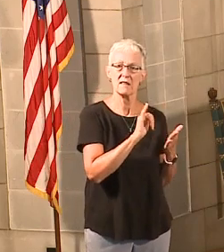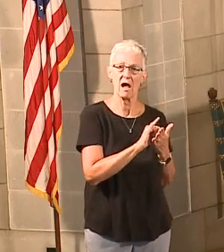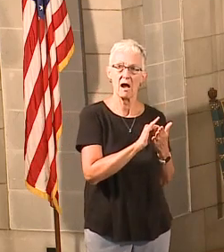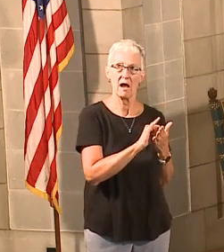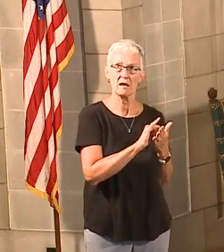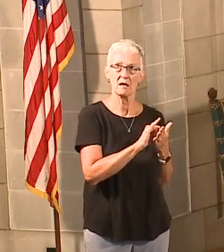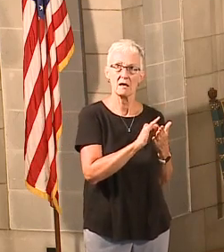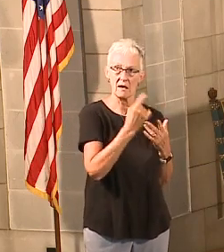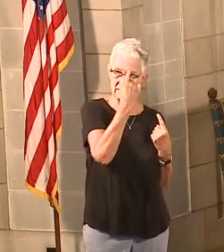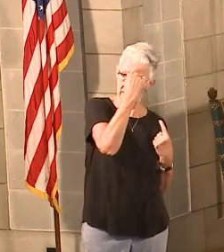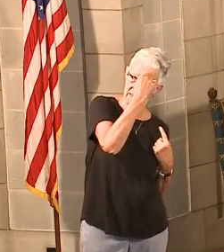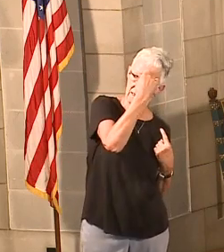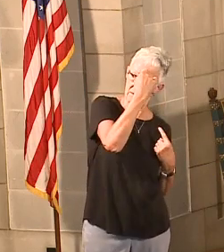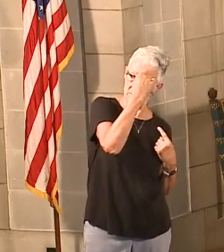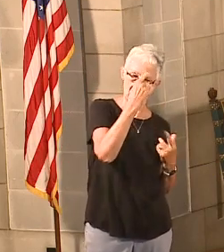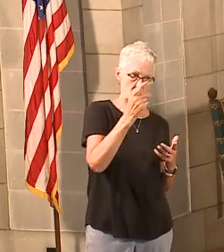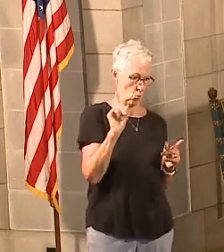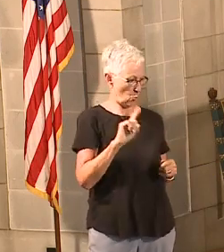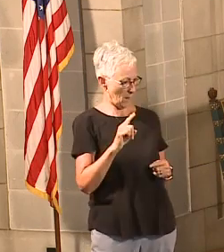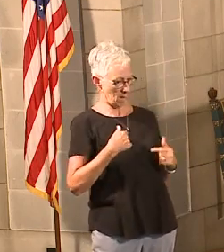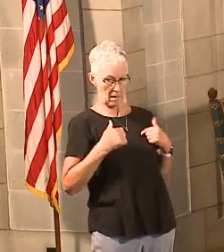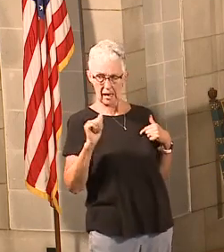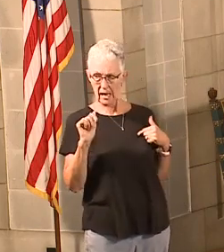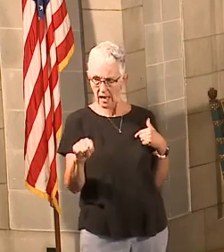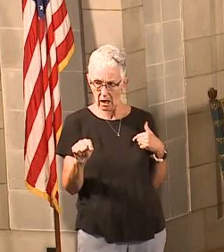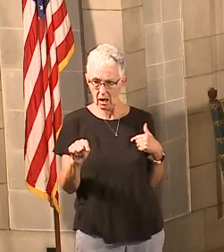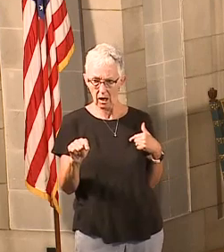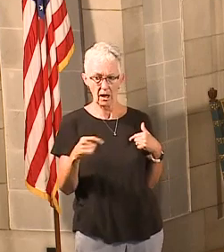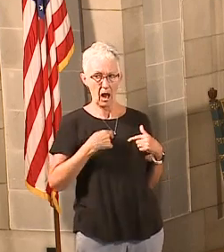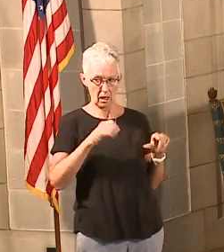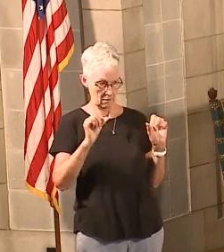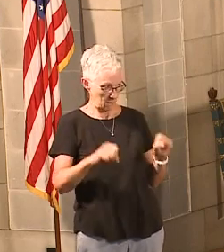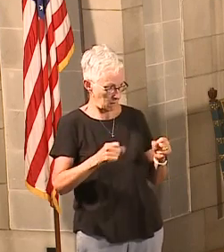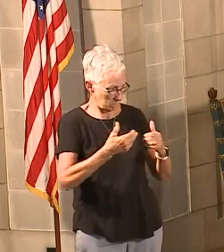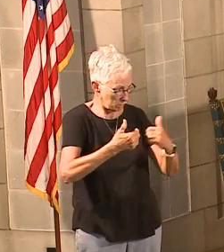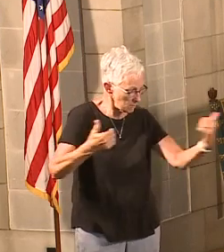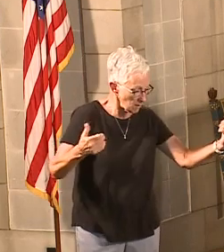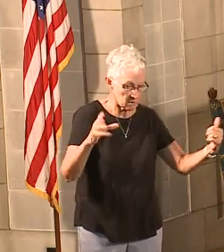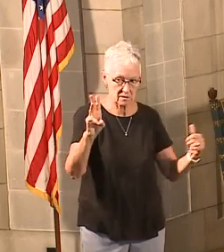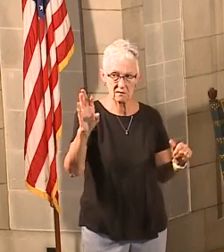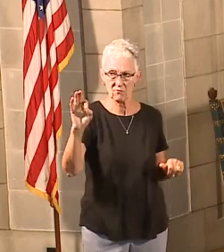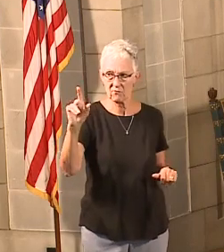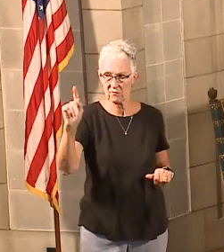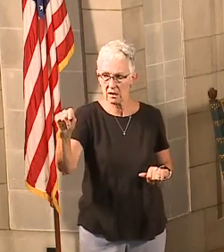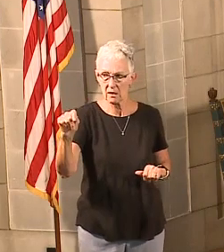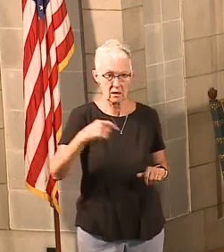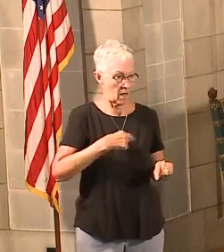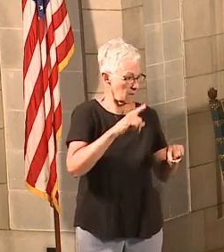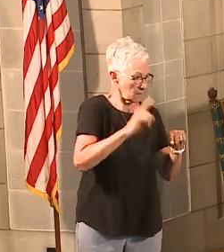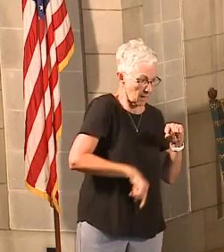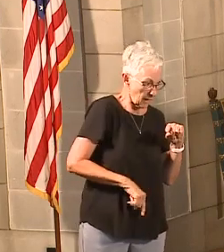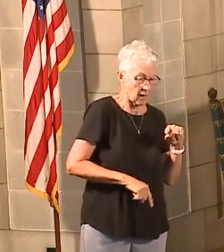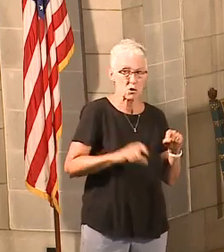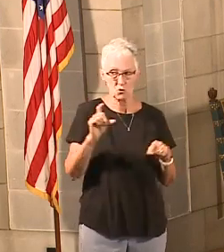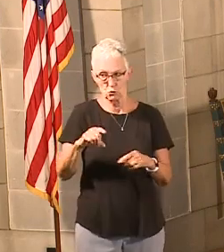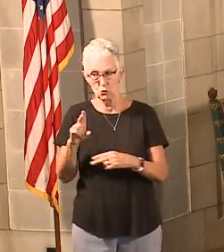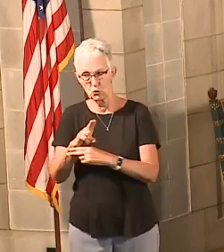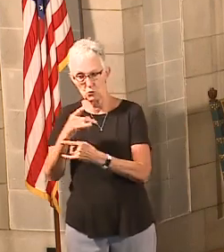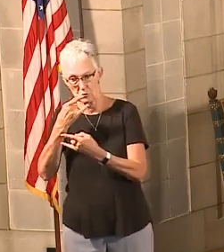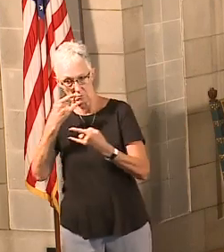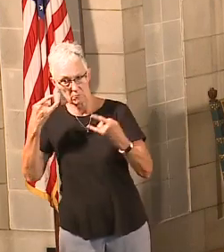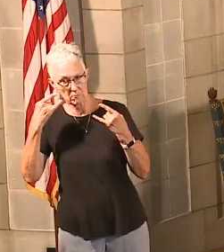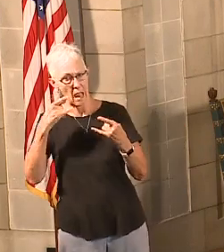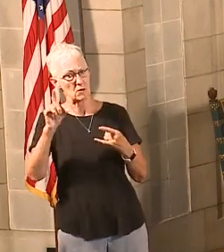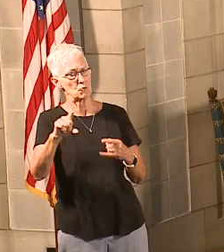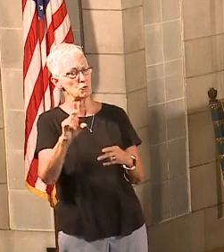do everyday life and make it a part of just kind of what they're, how they're responding back to the pandemic and using their judgment and common sense on when do